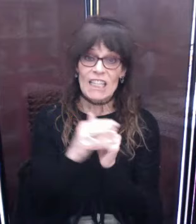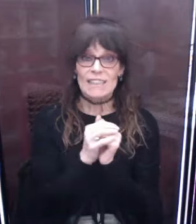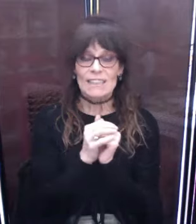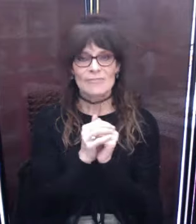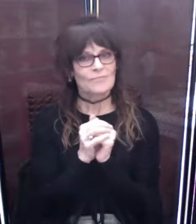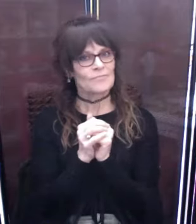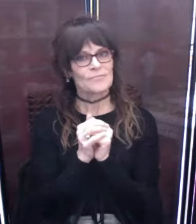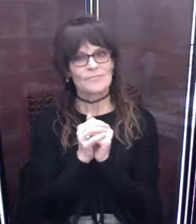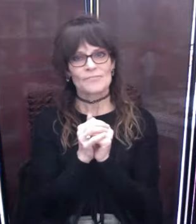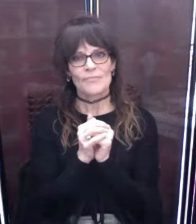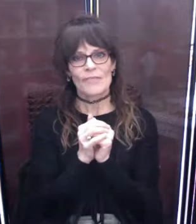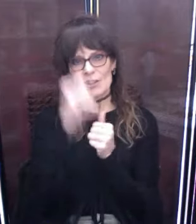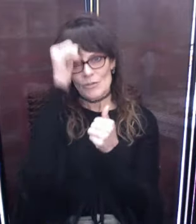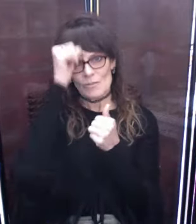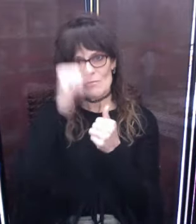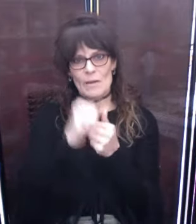you remembered my name.